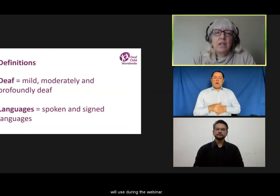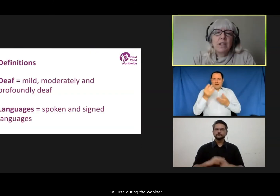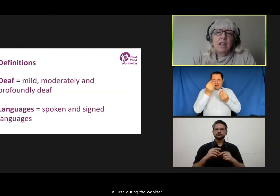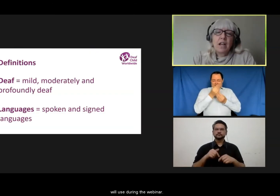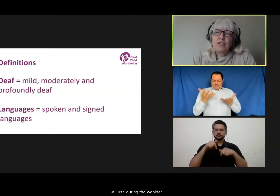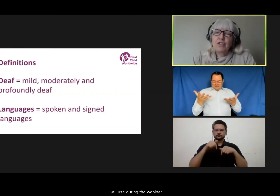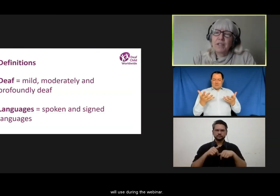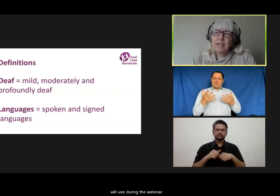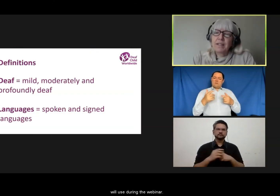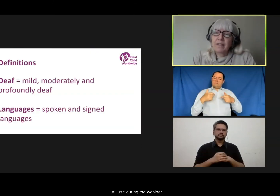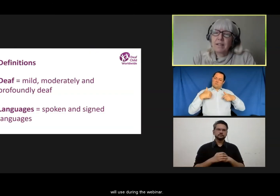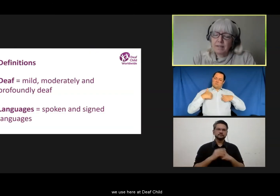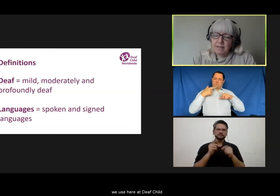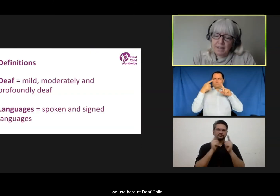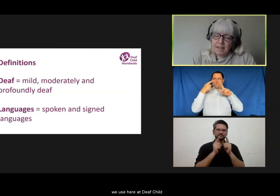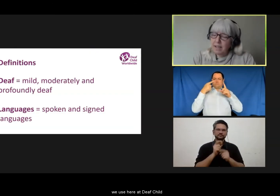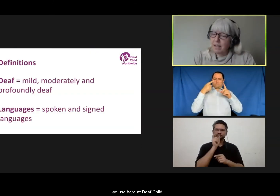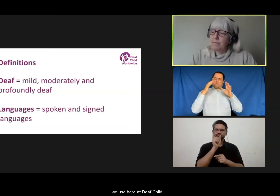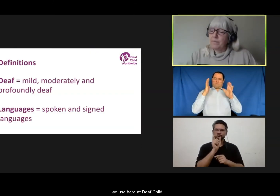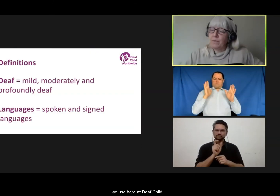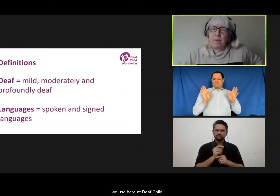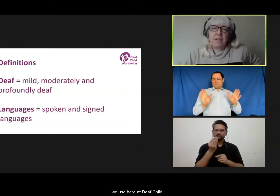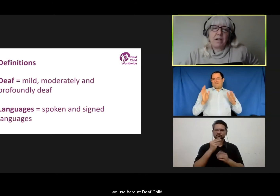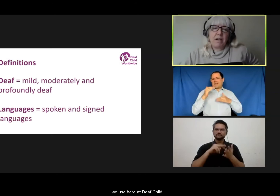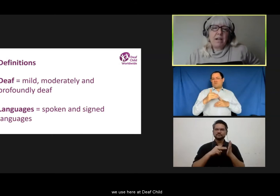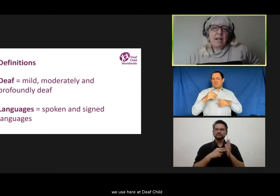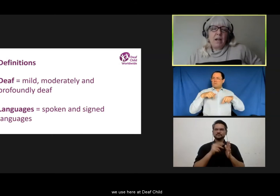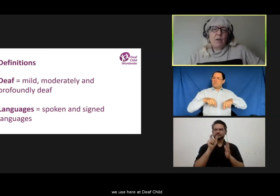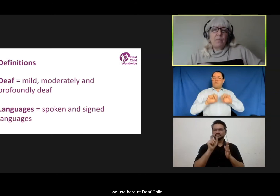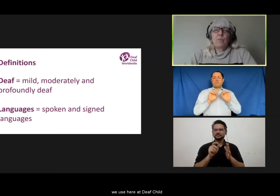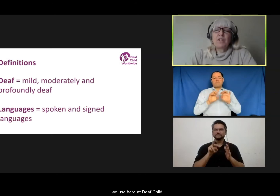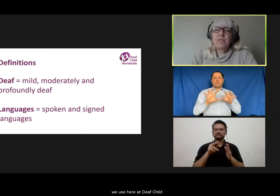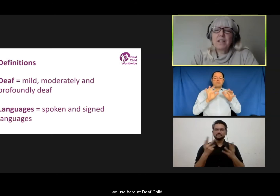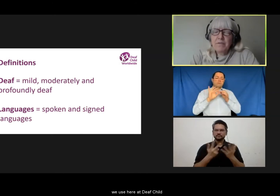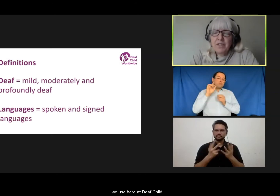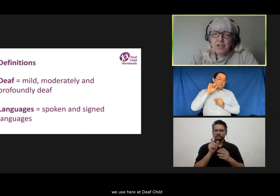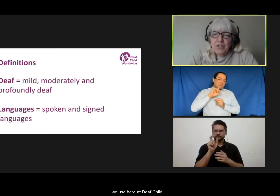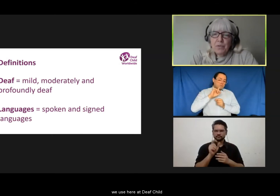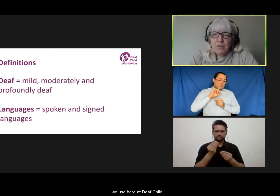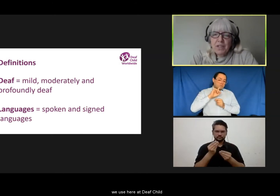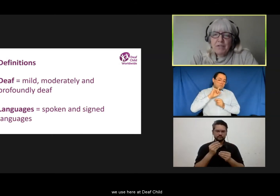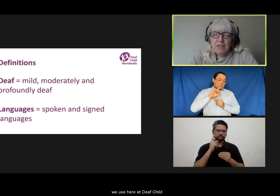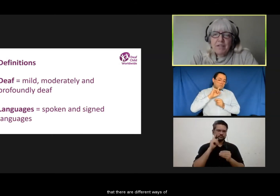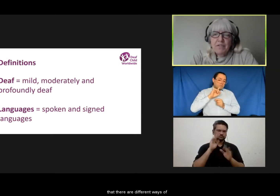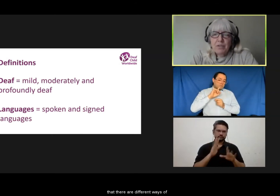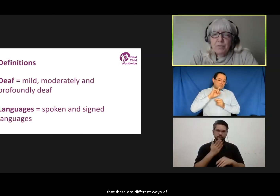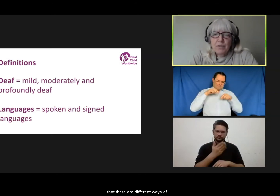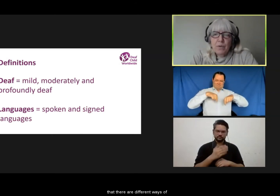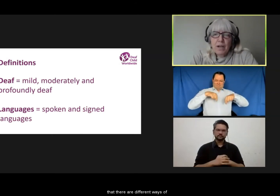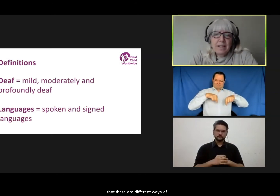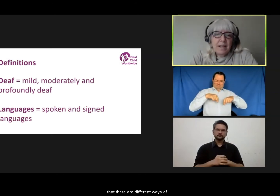use during the webinar. We're using definitions that we use here at Deaf